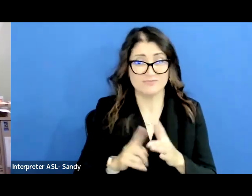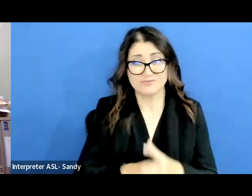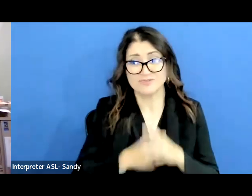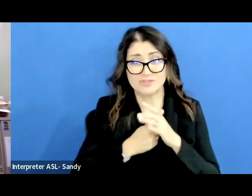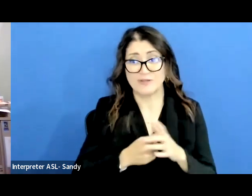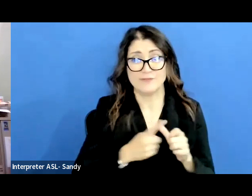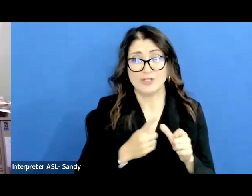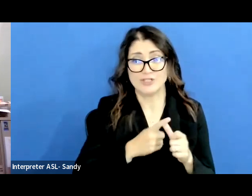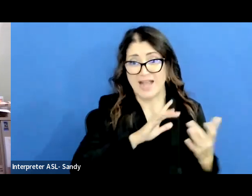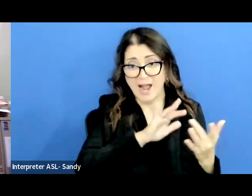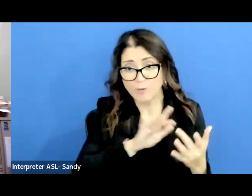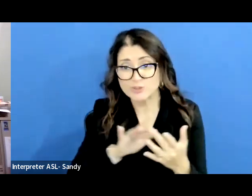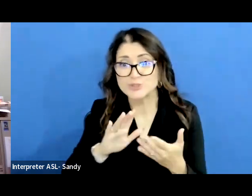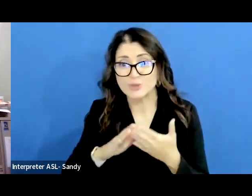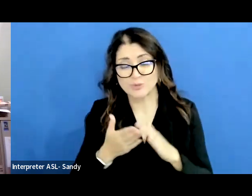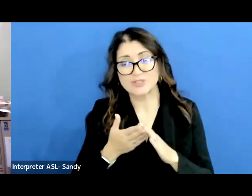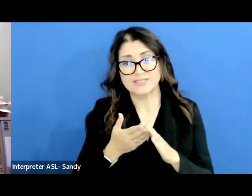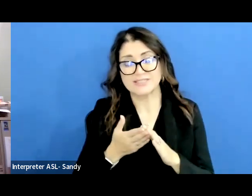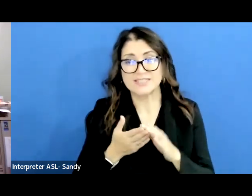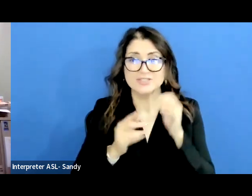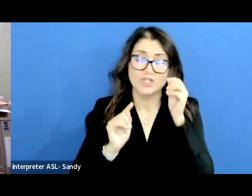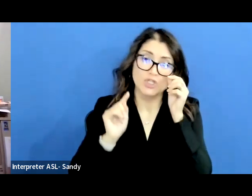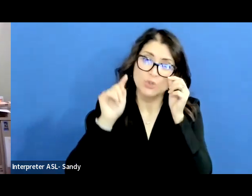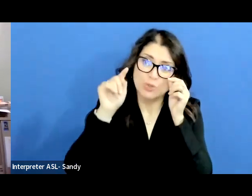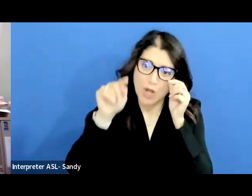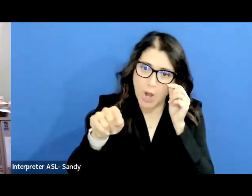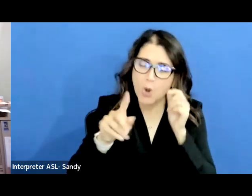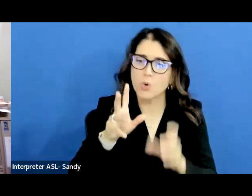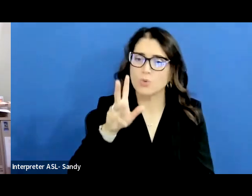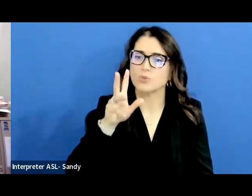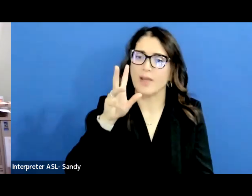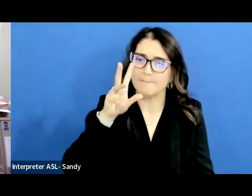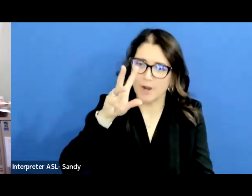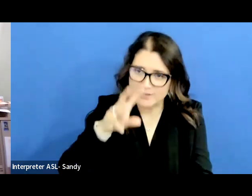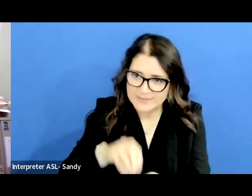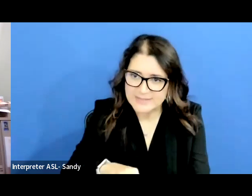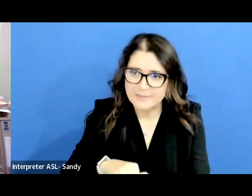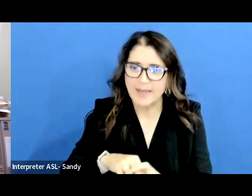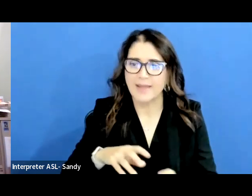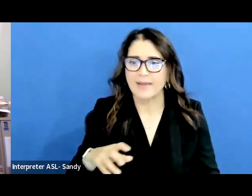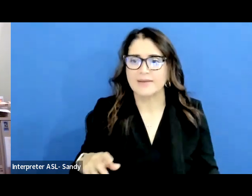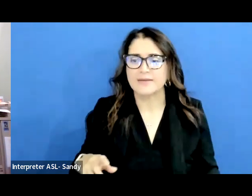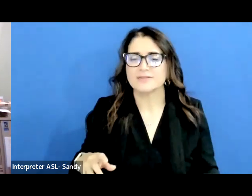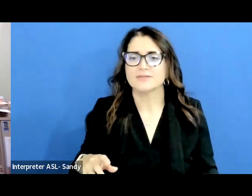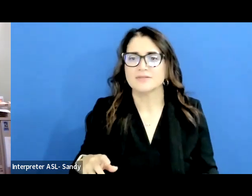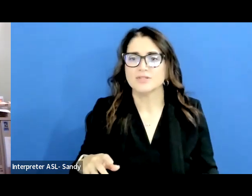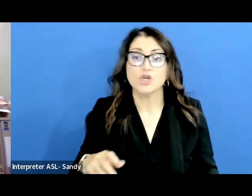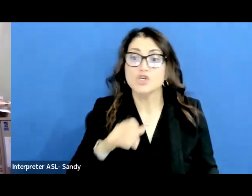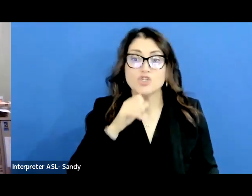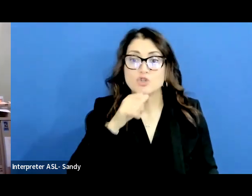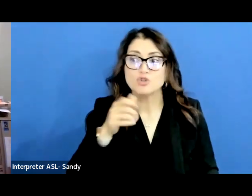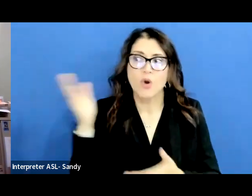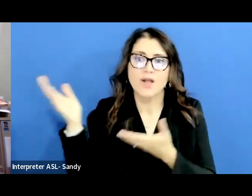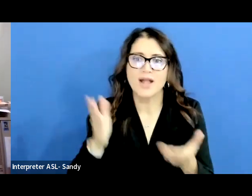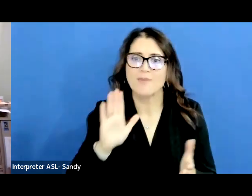you go and you participate. You don't come with your agenda.